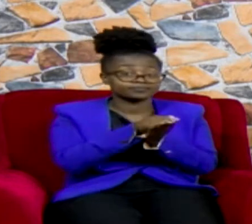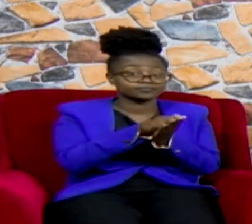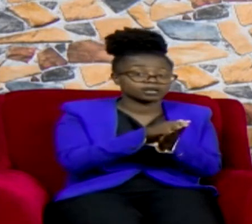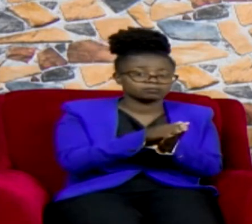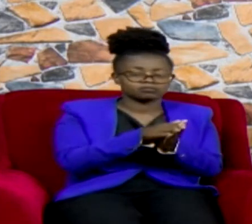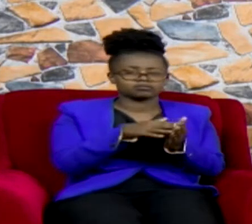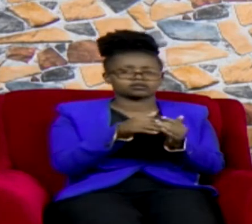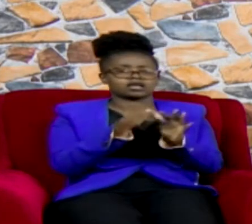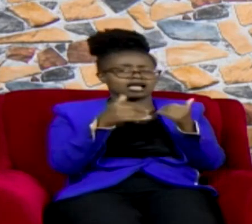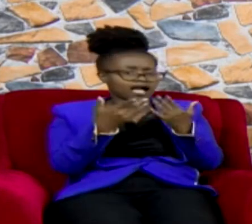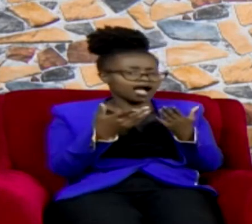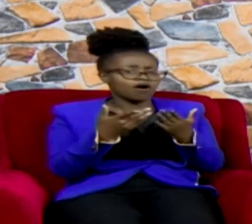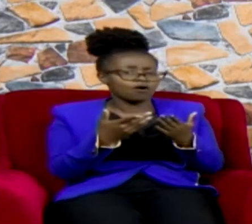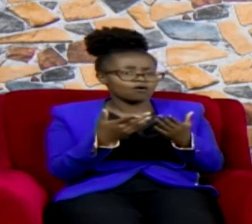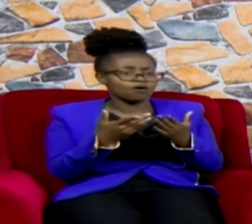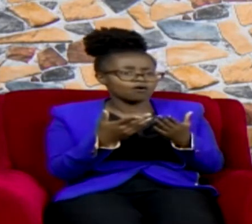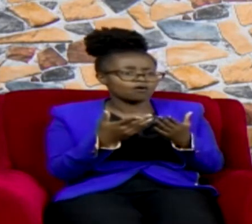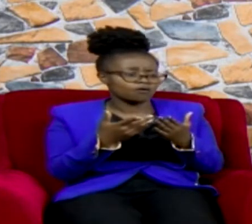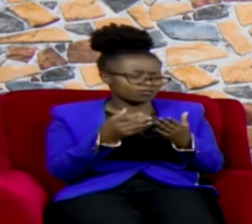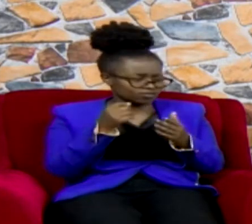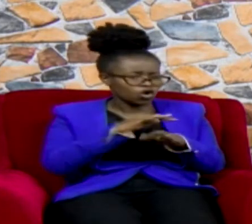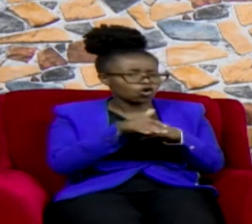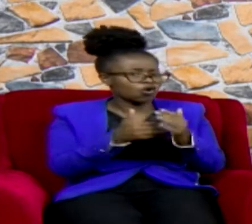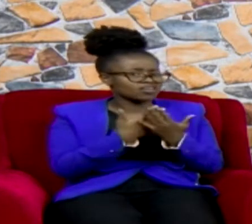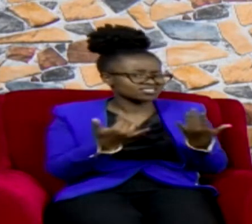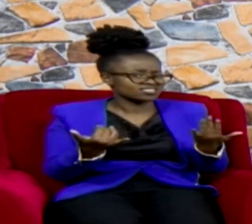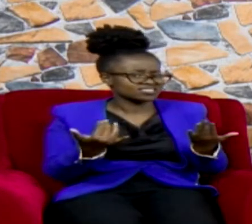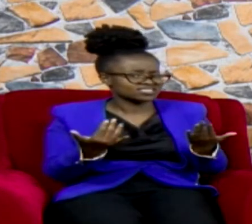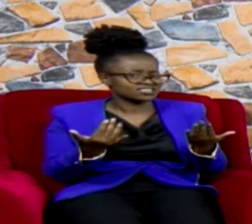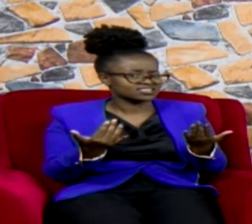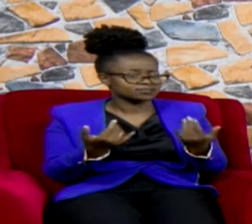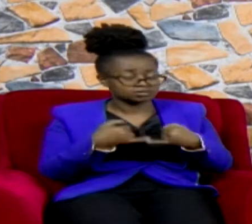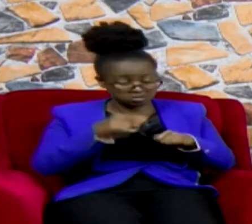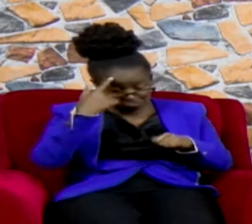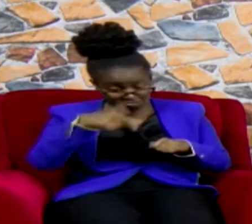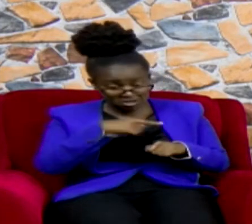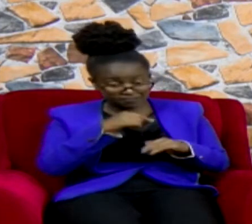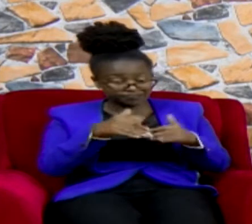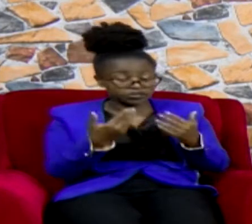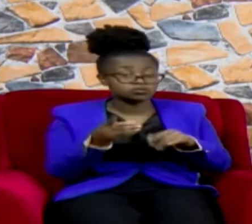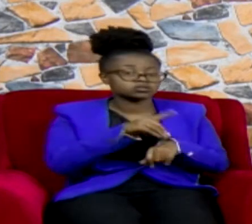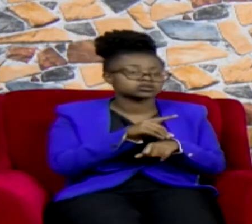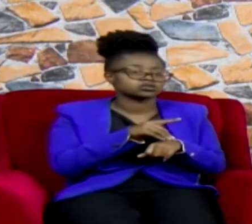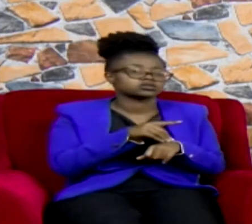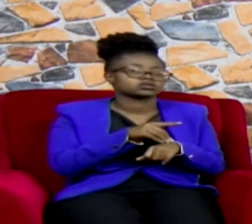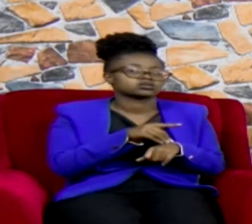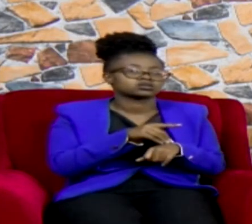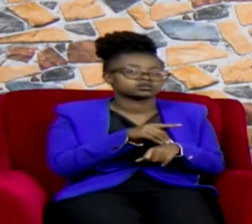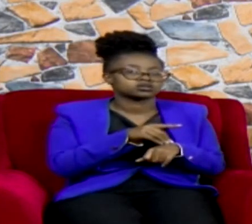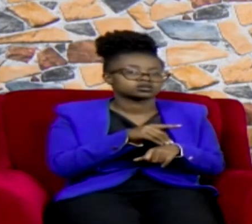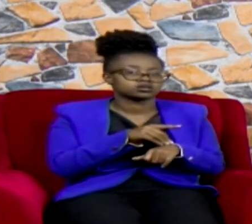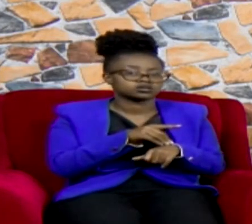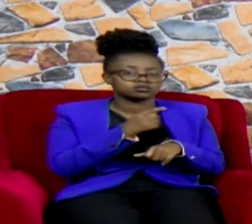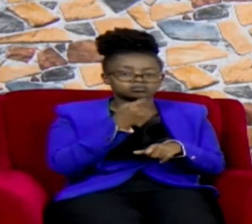I'm like, so how are you taking in all these things? And when I try for us to like, how was your day?